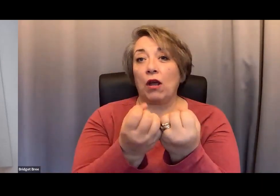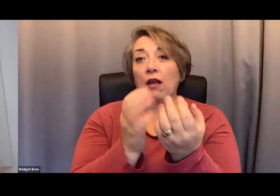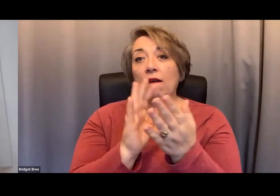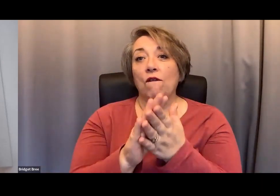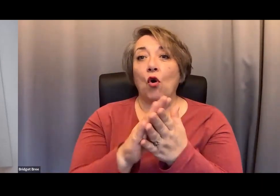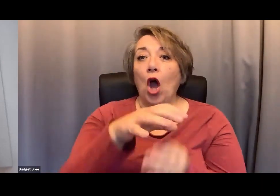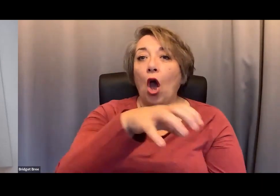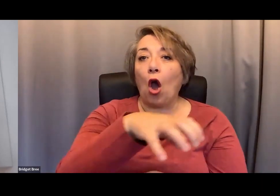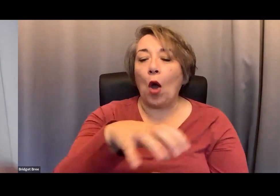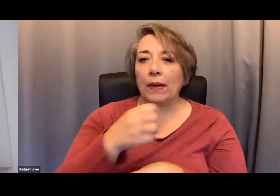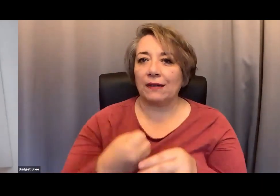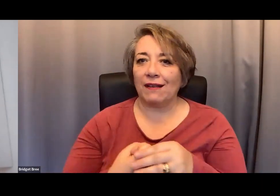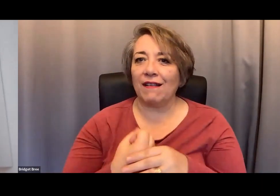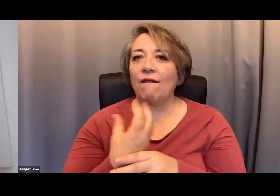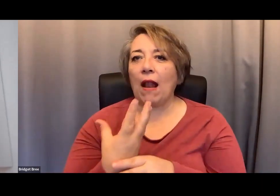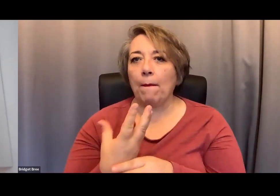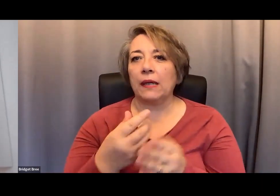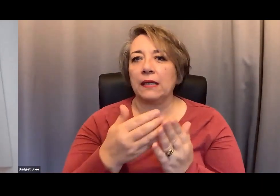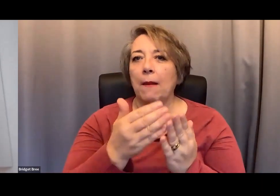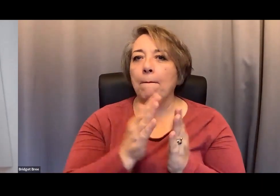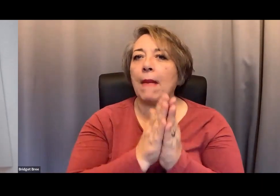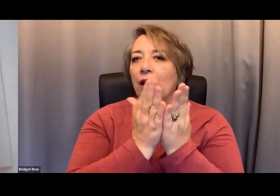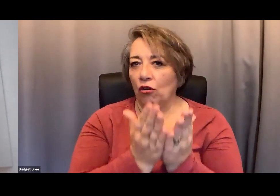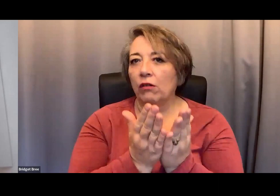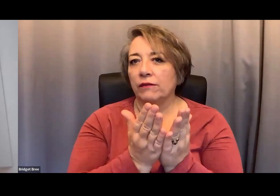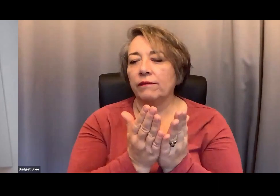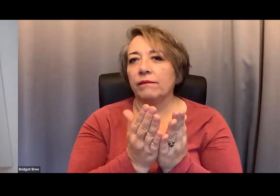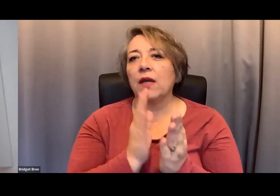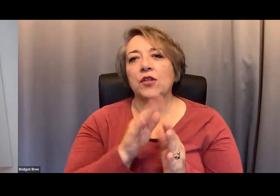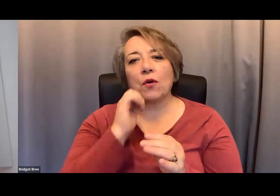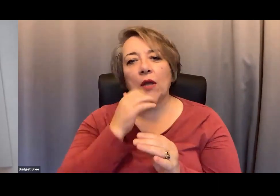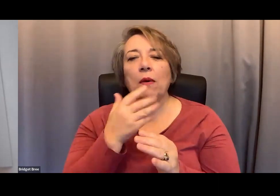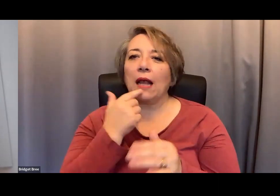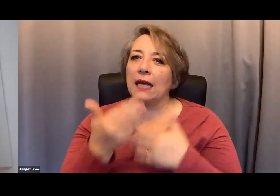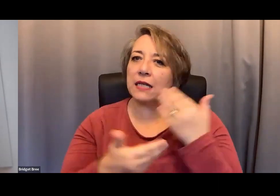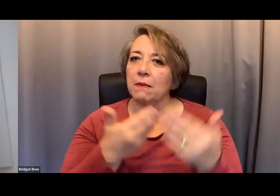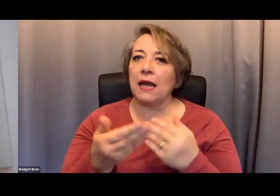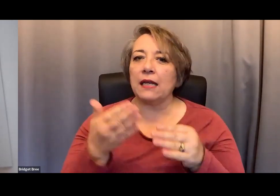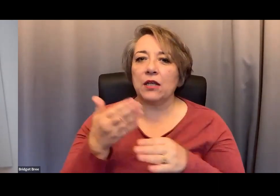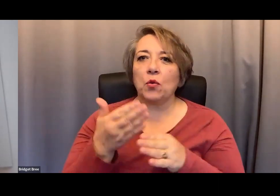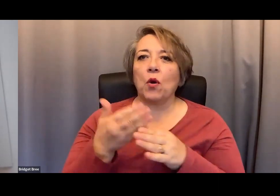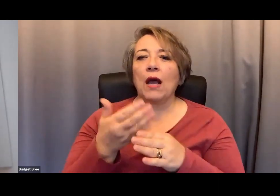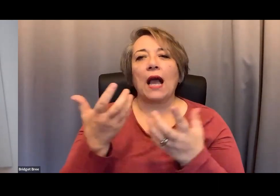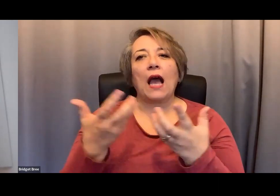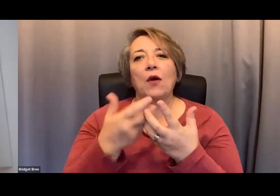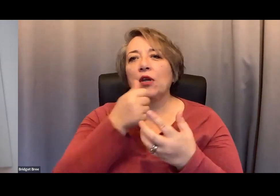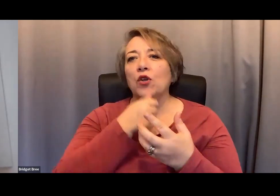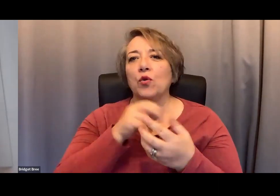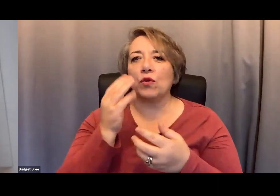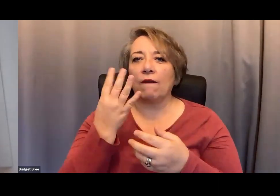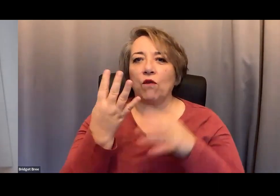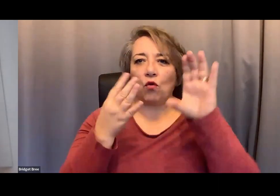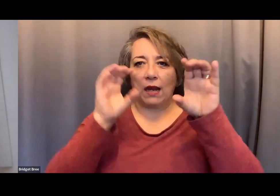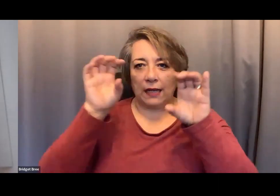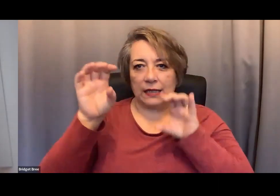he'll share a bit about that work and using the four lenses as an entry point to work within a